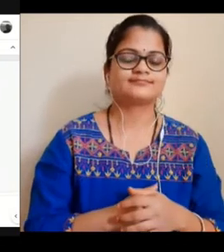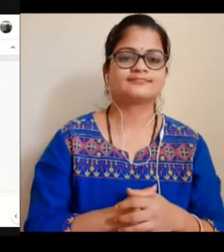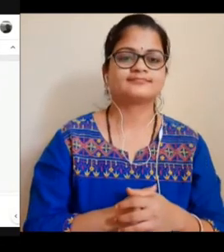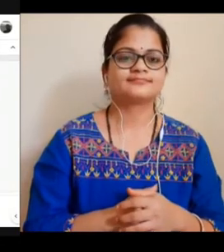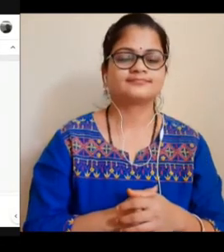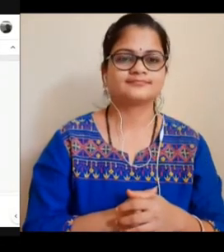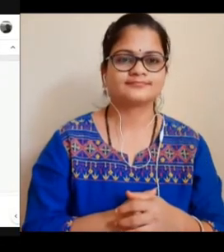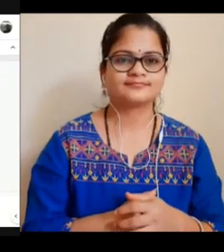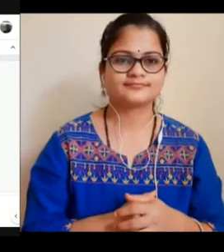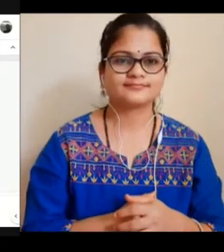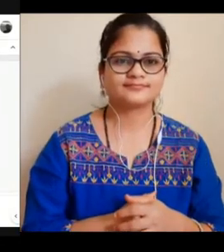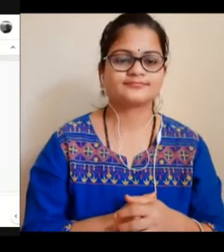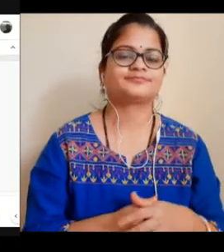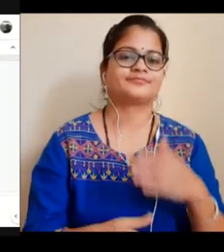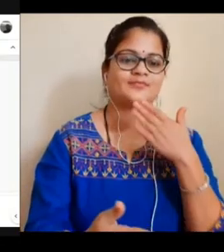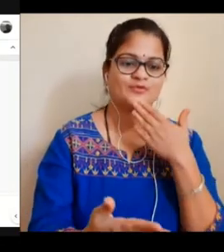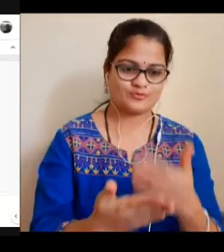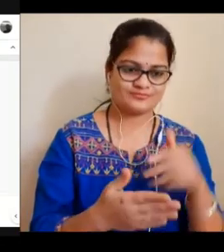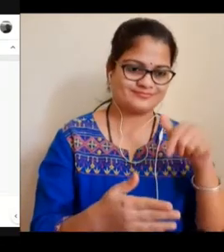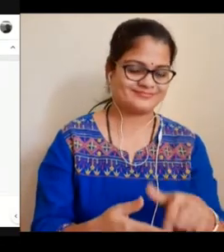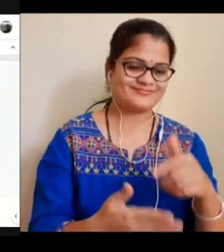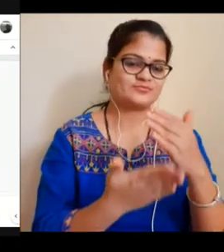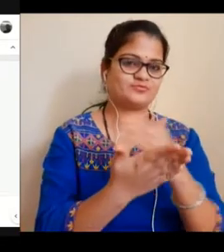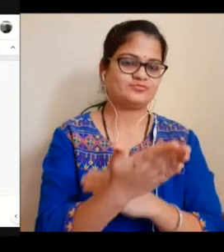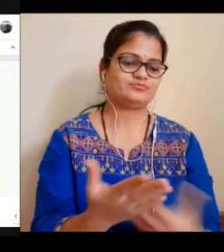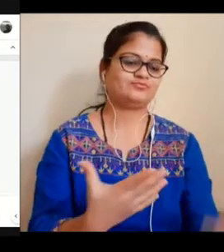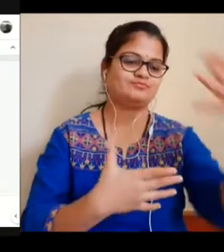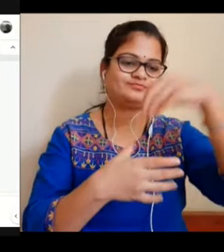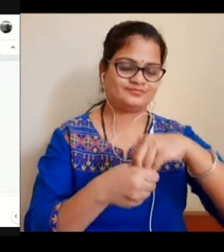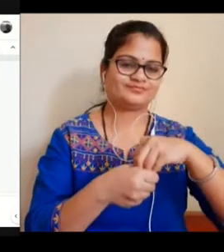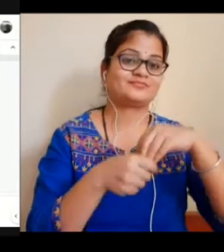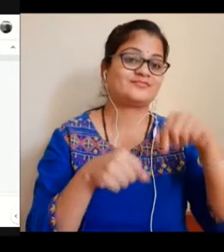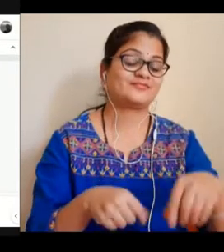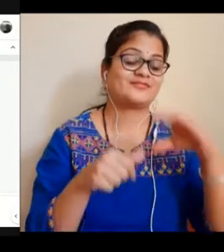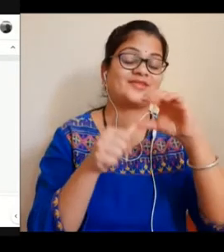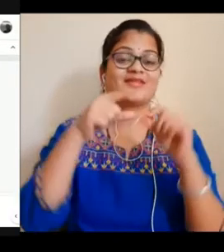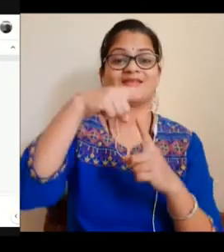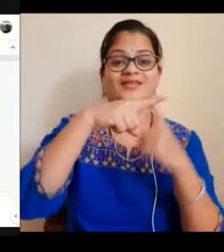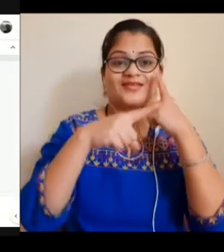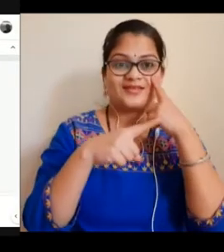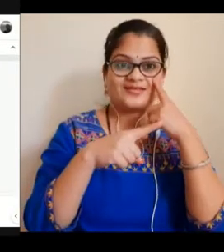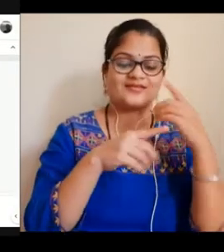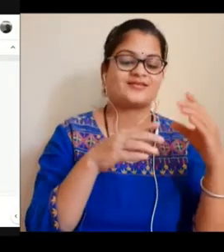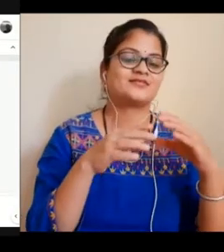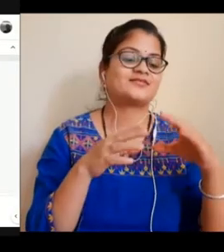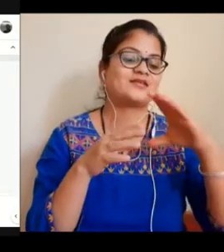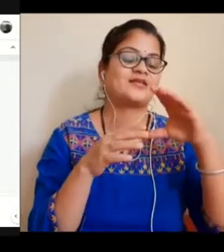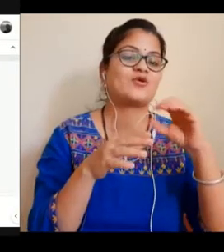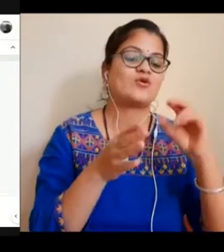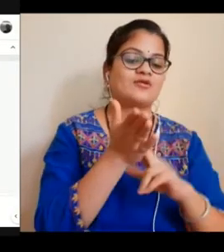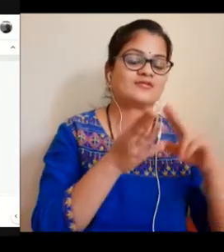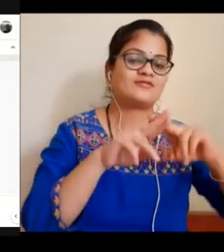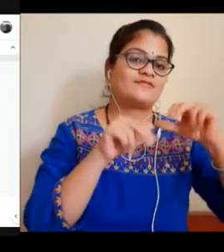screen. Yeah, so thank you for joining the fourth CATI Confab session. We are